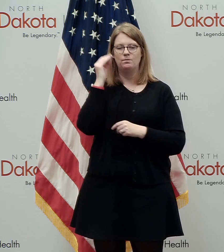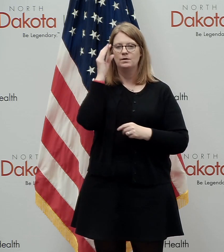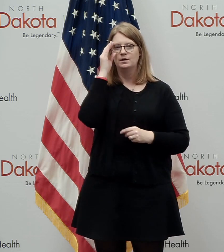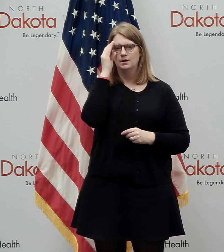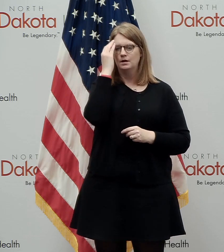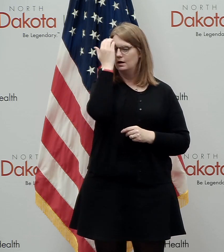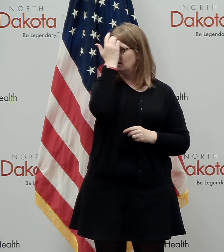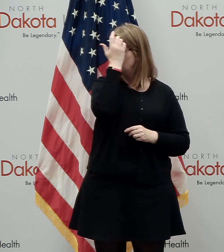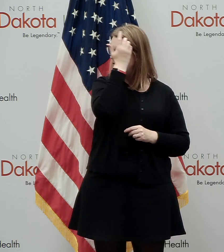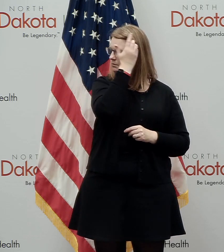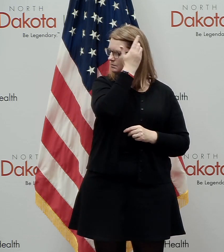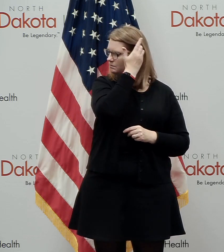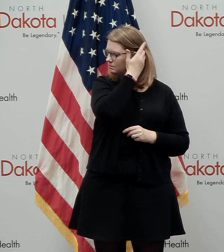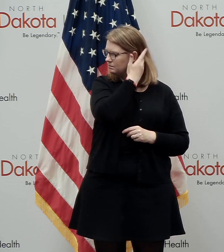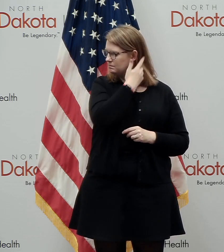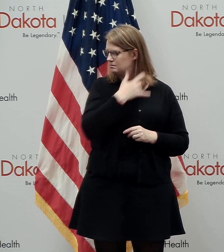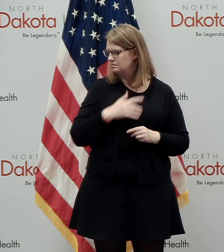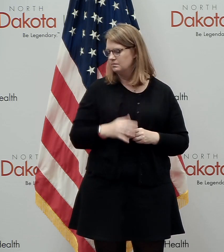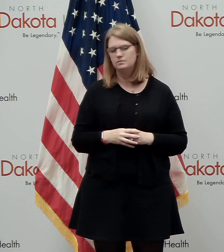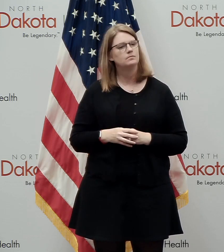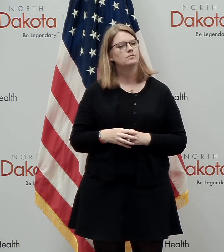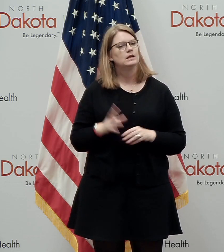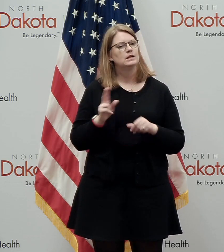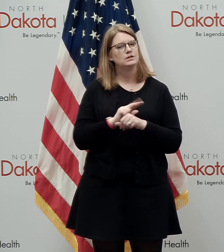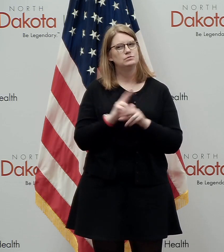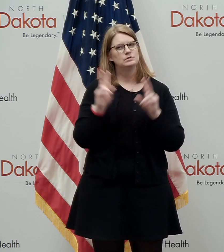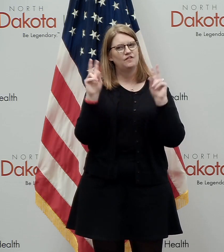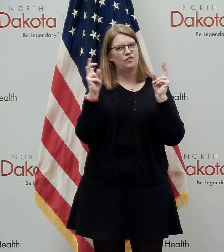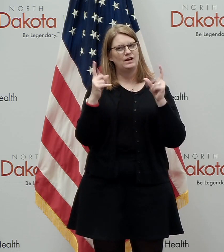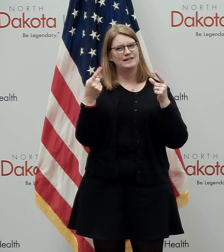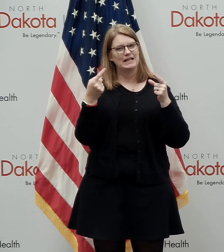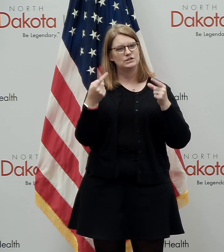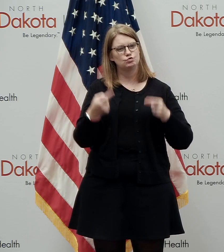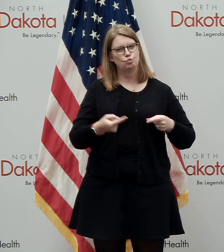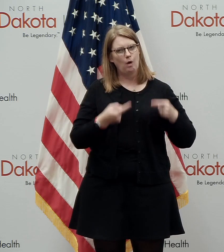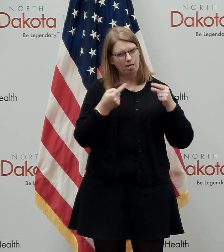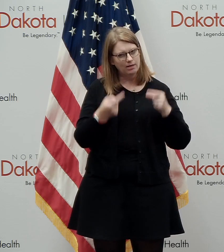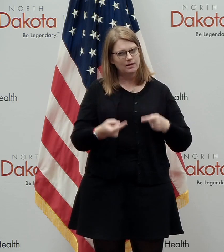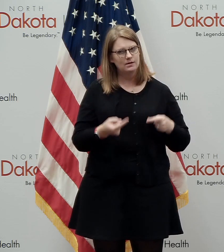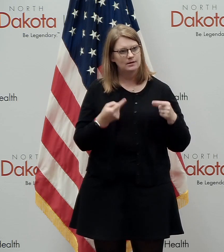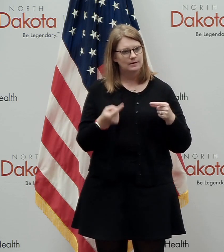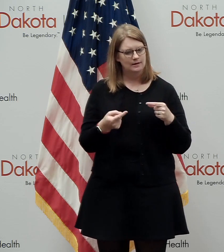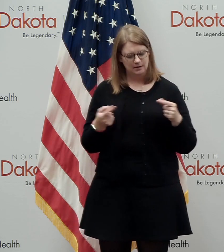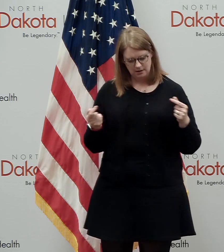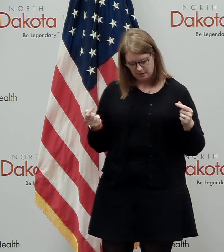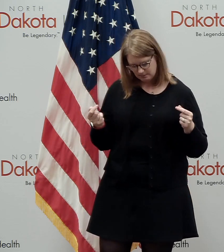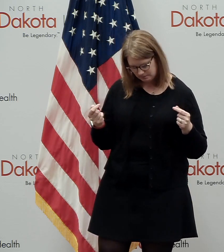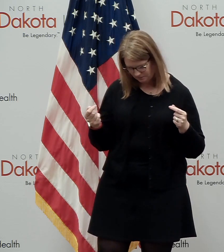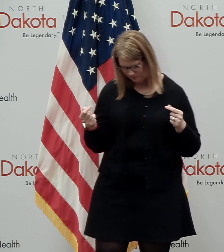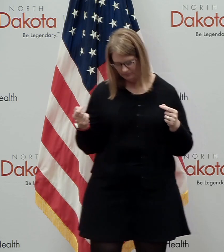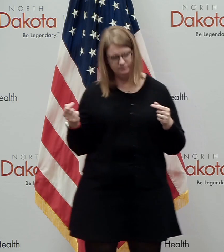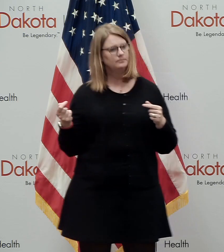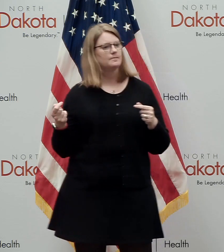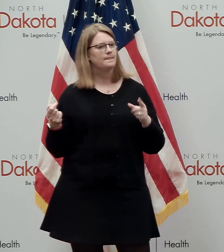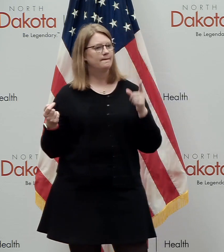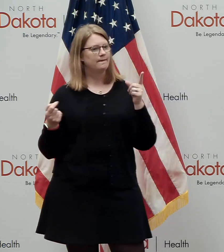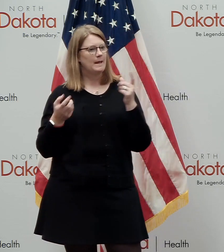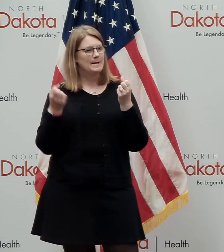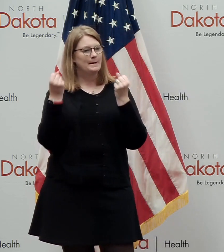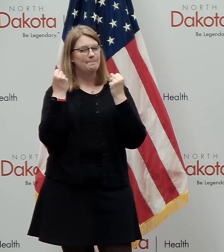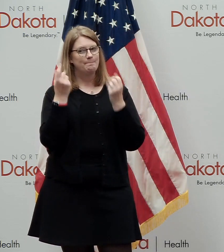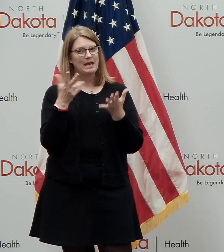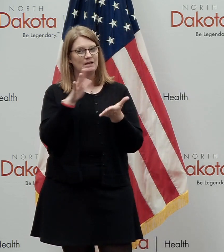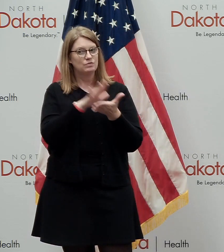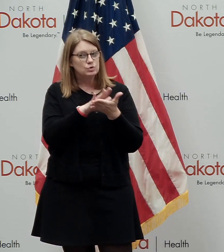again, I wouldn't say, I think you used the phrase struggling, Jacob. I would say that there is a number of our